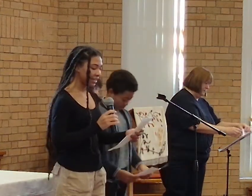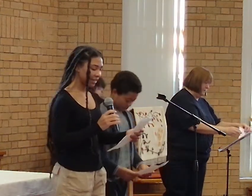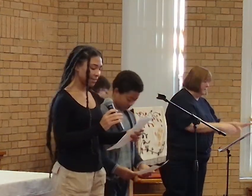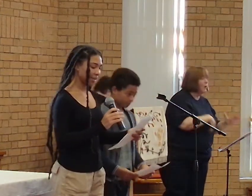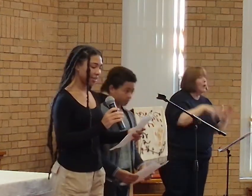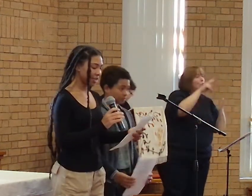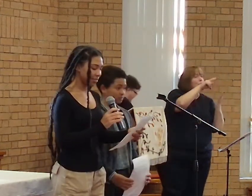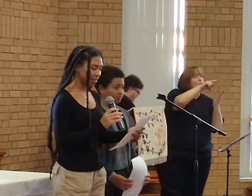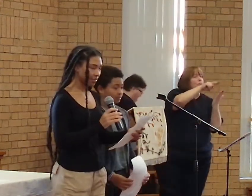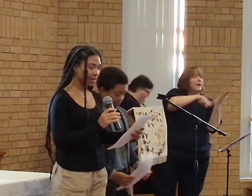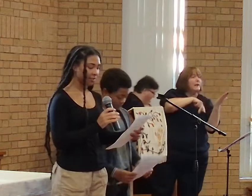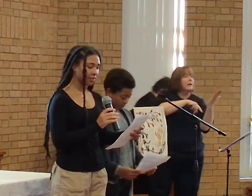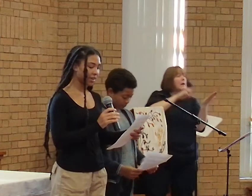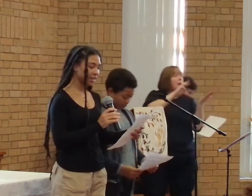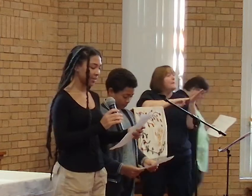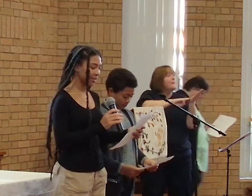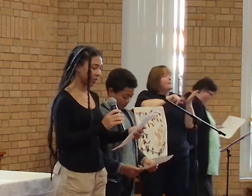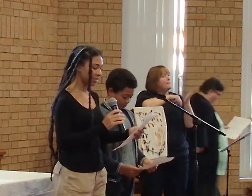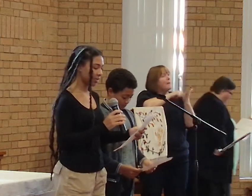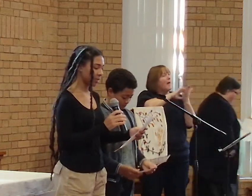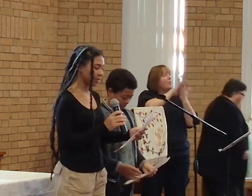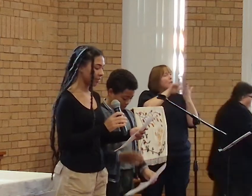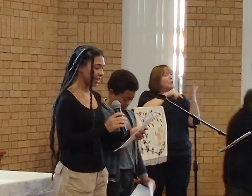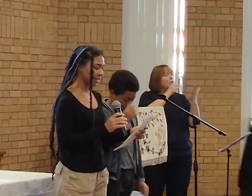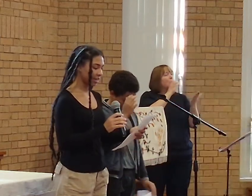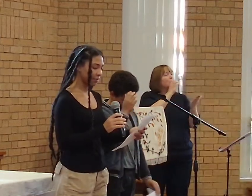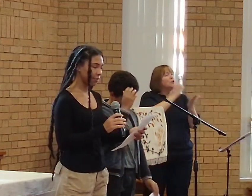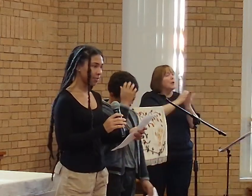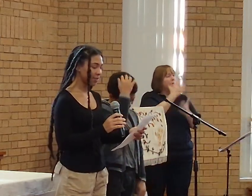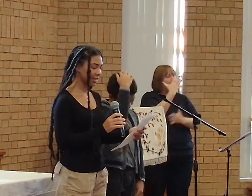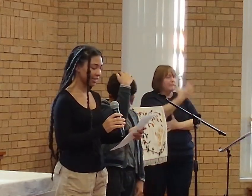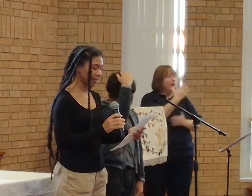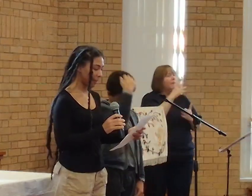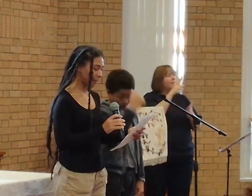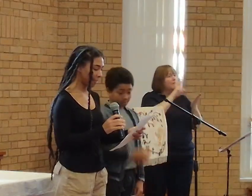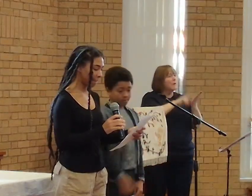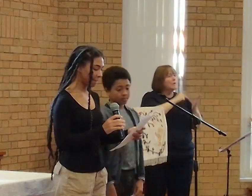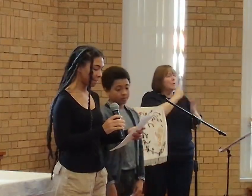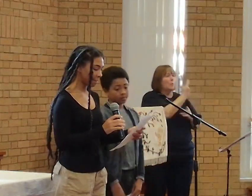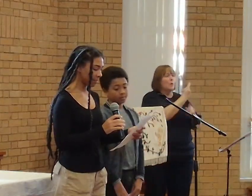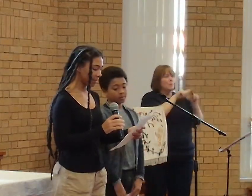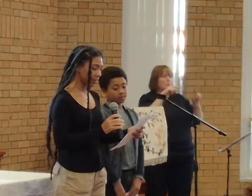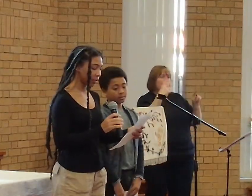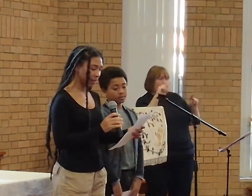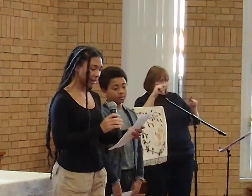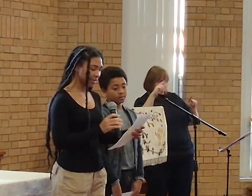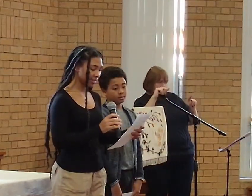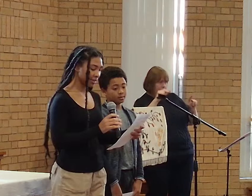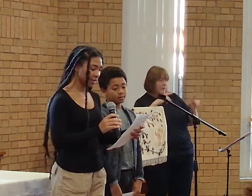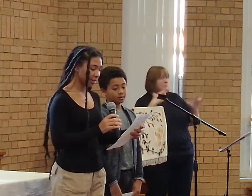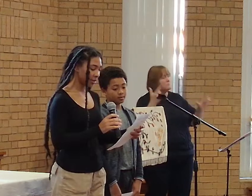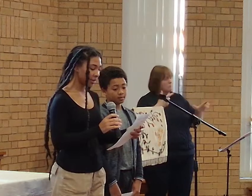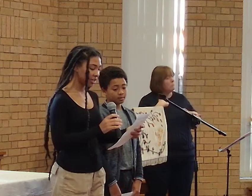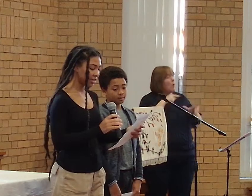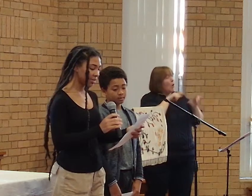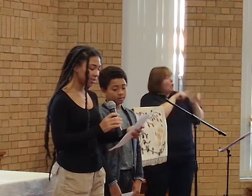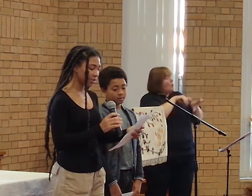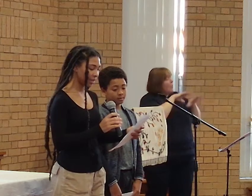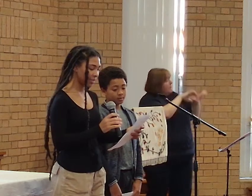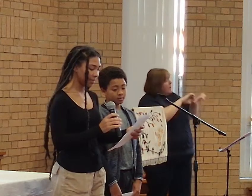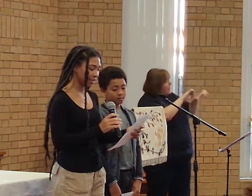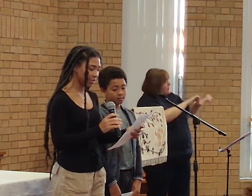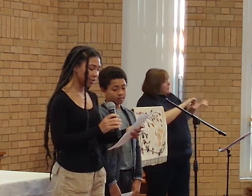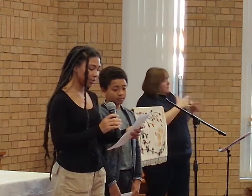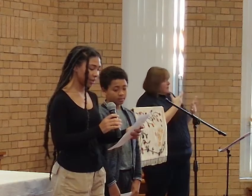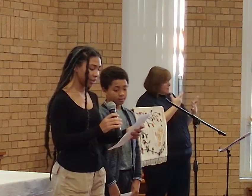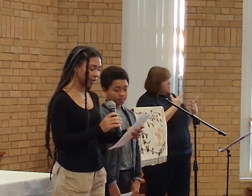The reading is Matthew chapter 5, verses 1 to 12, taken from the Message. You're blessed. When Jesus saw